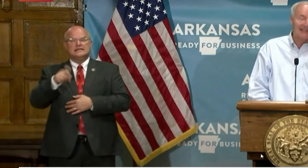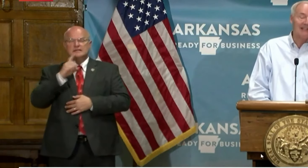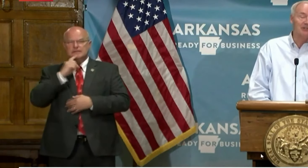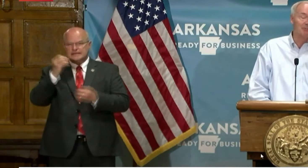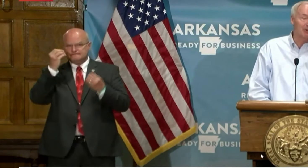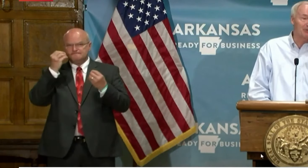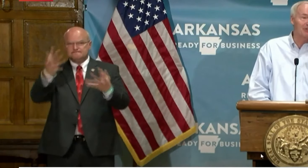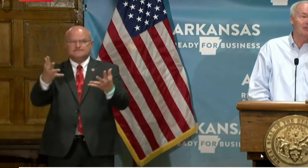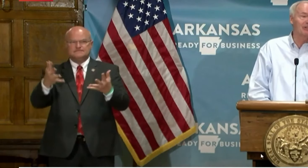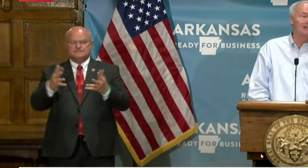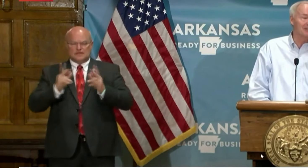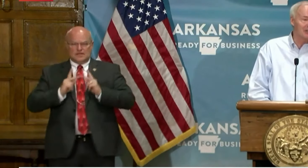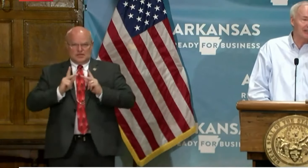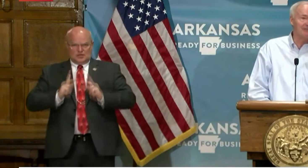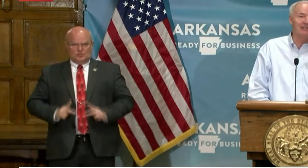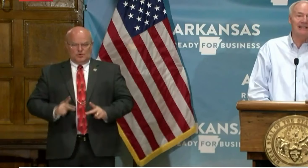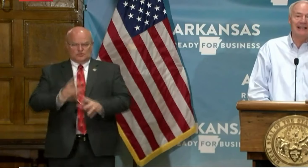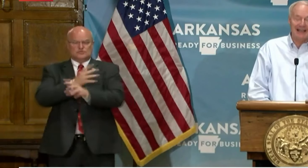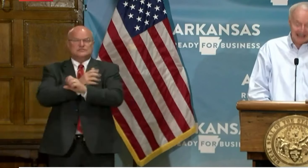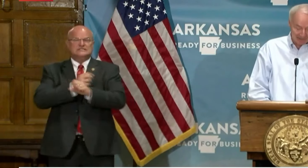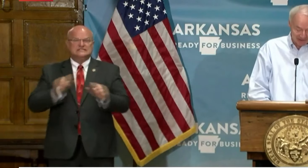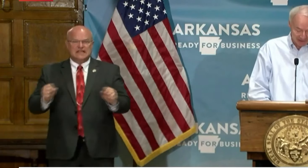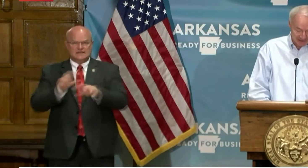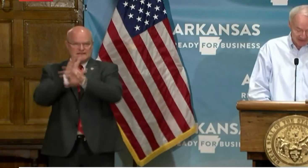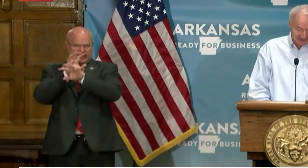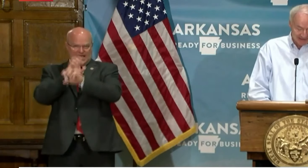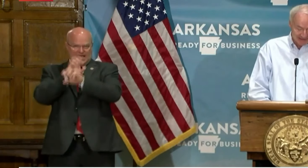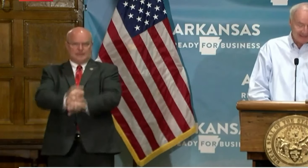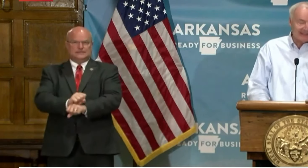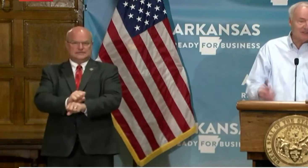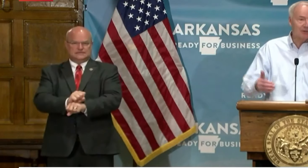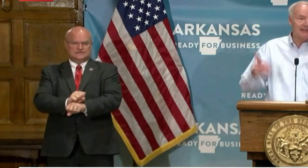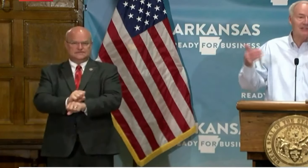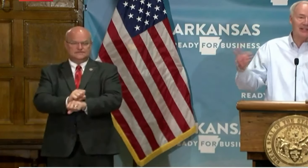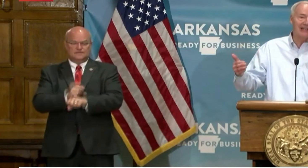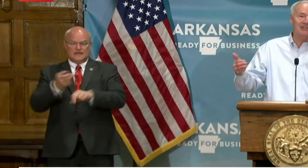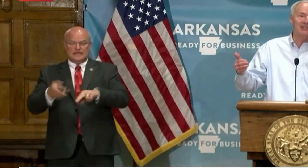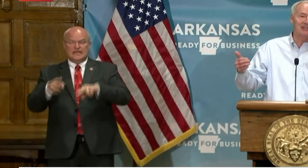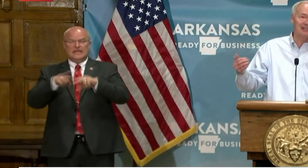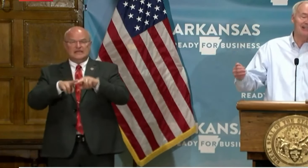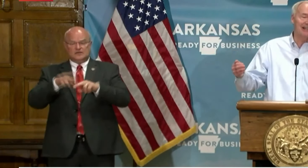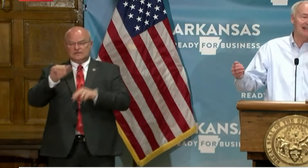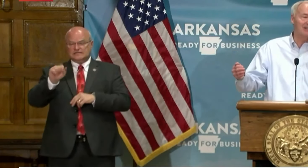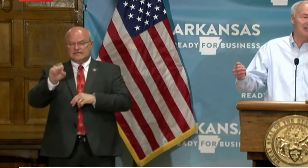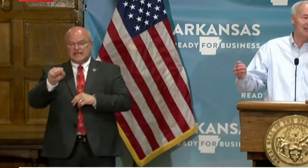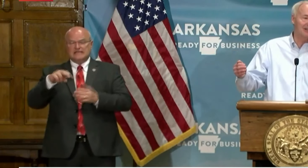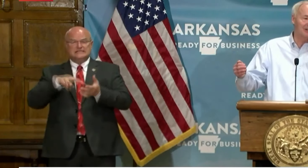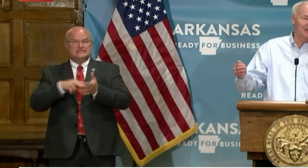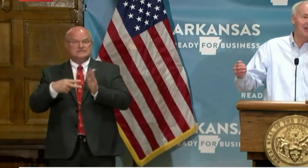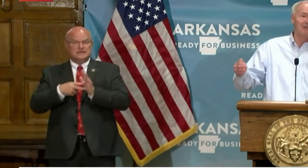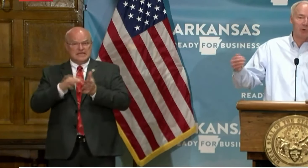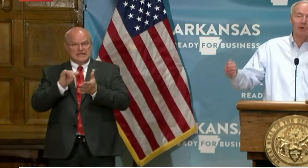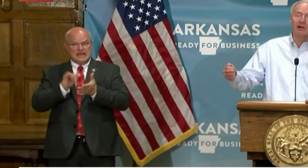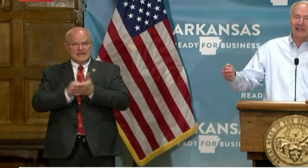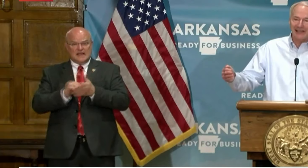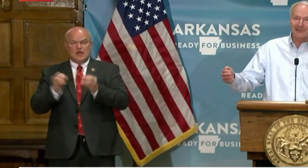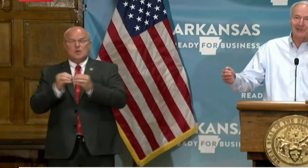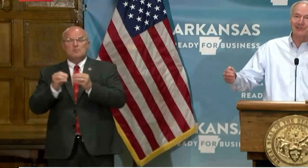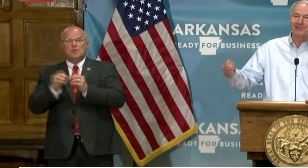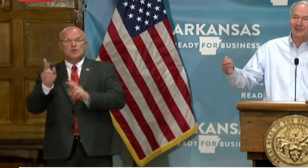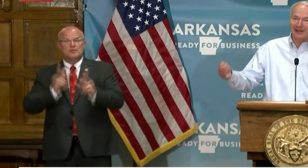to invest in your personal safety habits. Increased cases indicates that there's